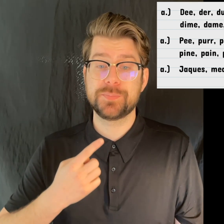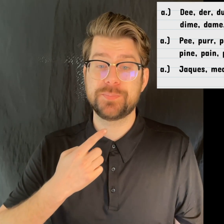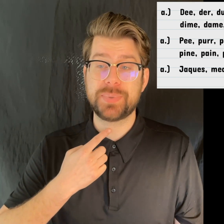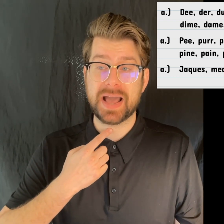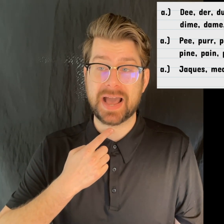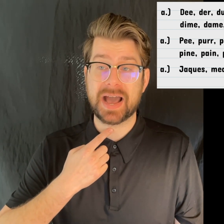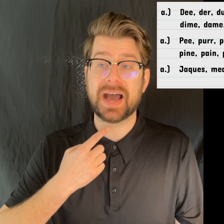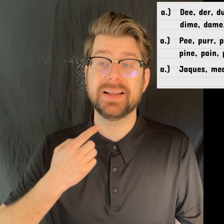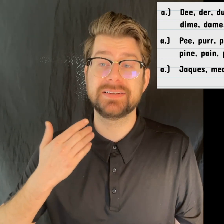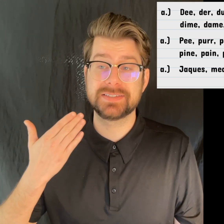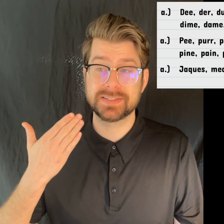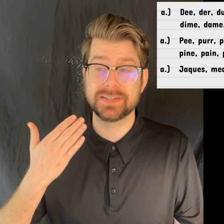pat,